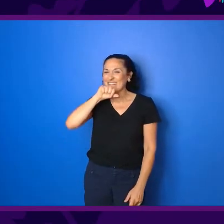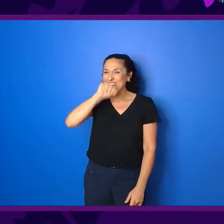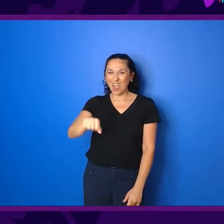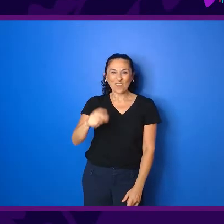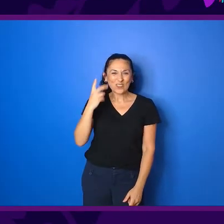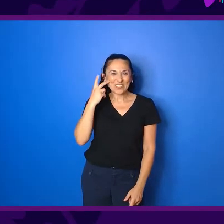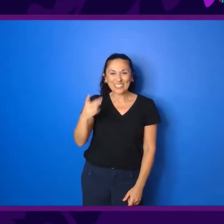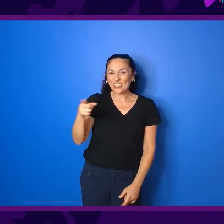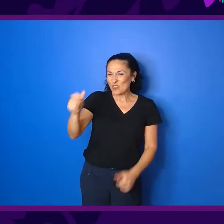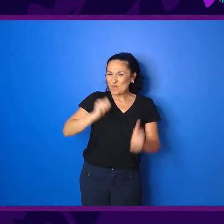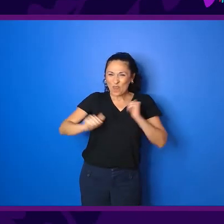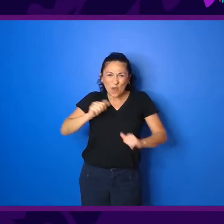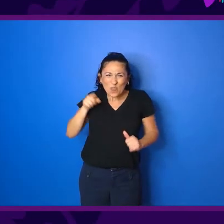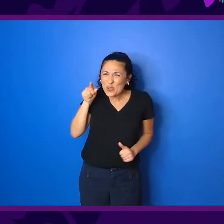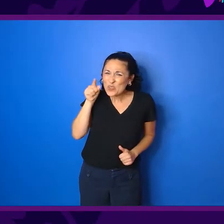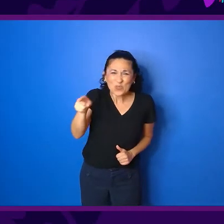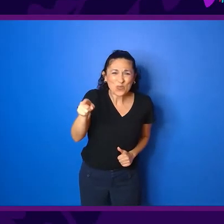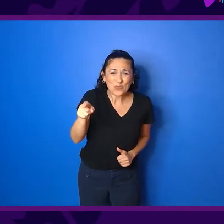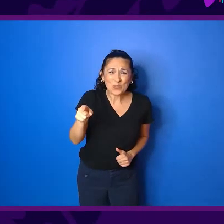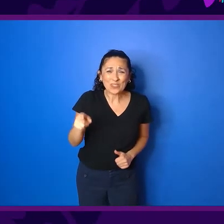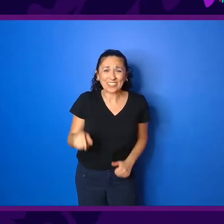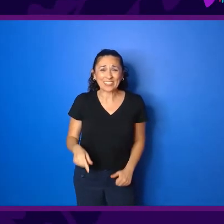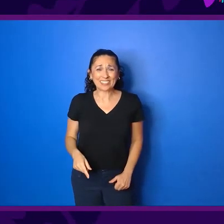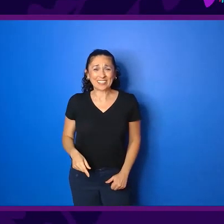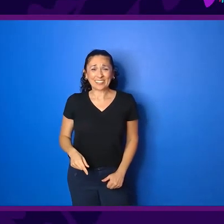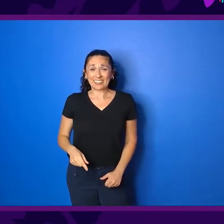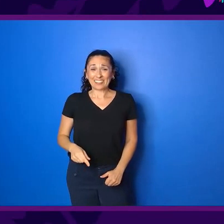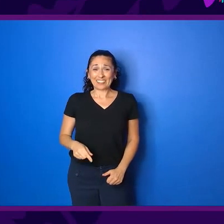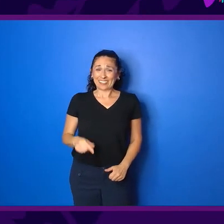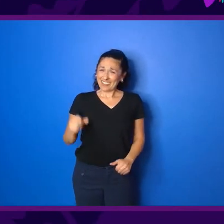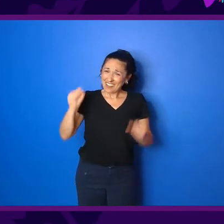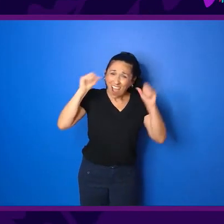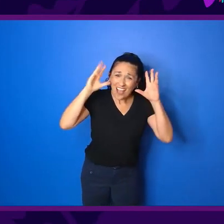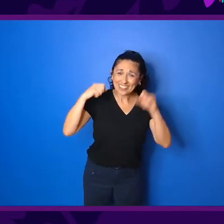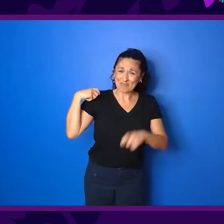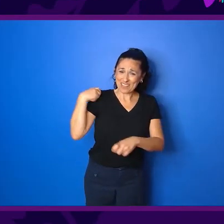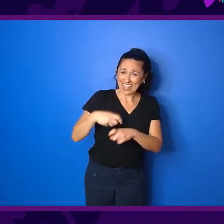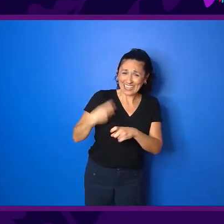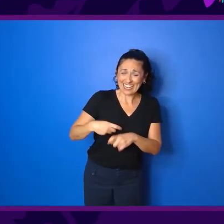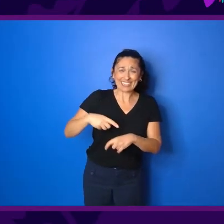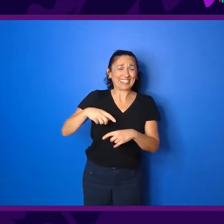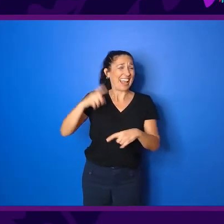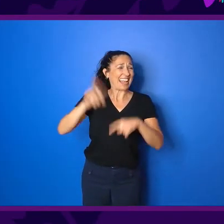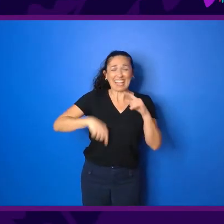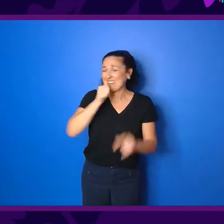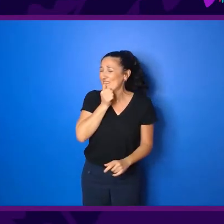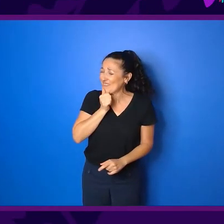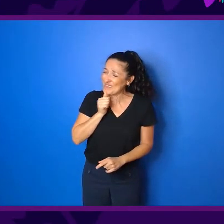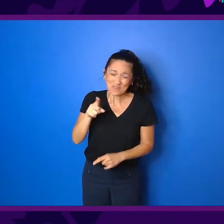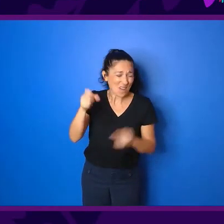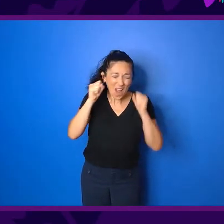perform. You, awesome Latina. I can't stand it. You're awesome.